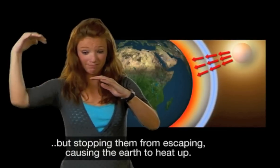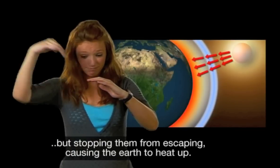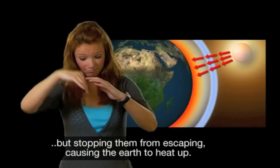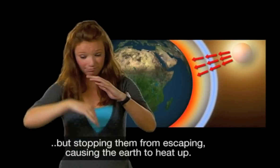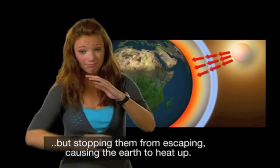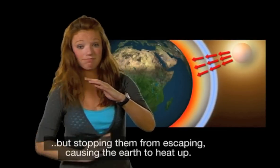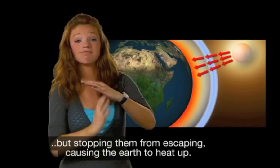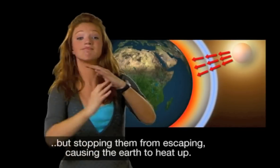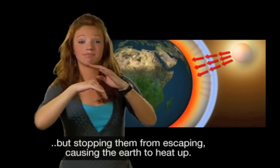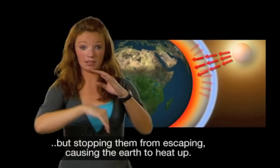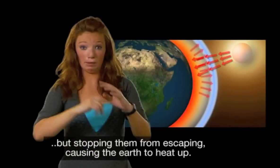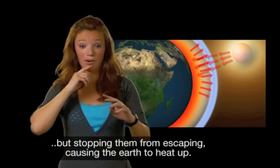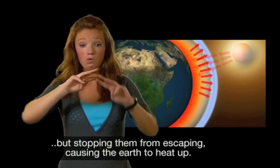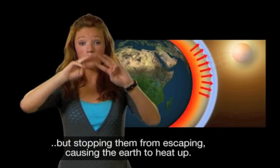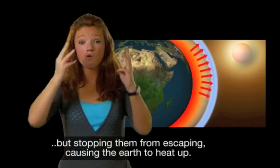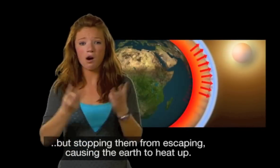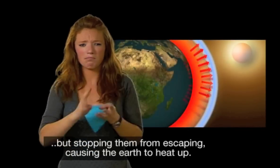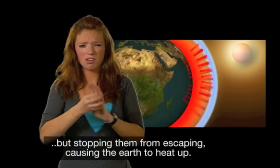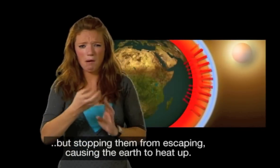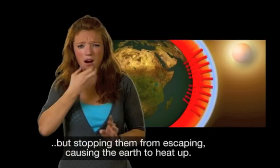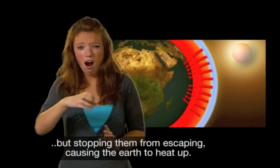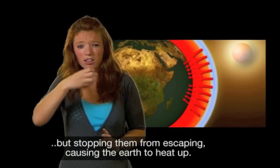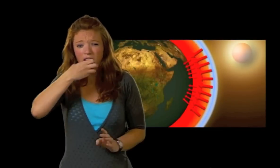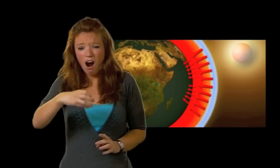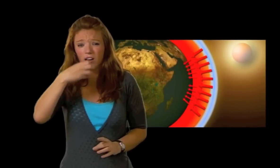escaping, causing the Earth to heat up.